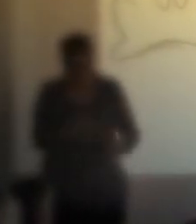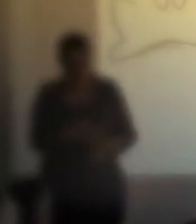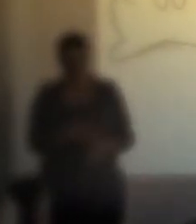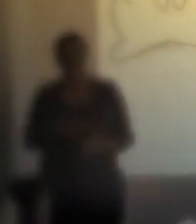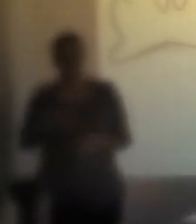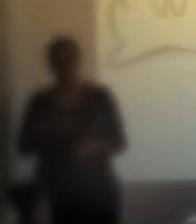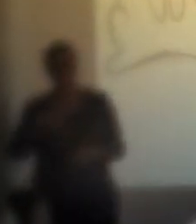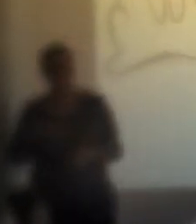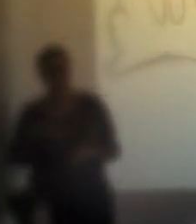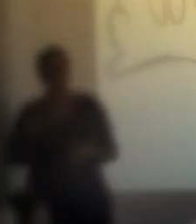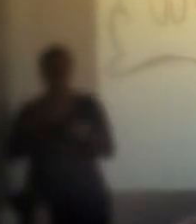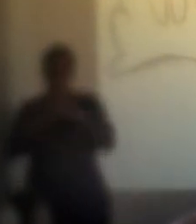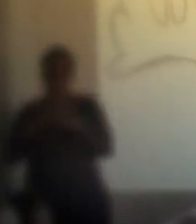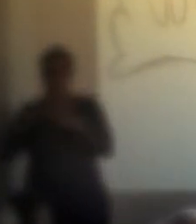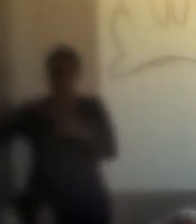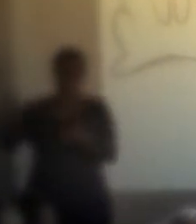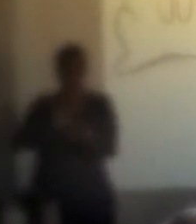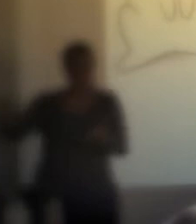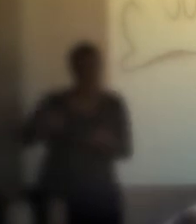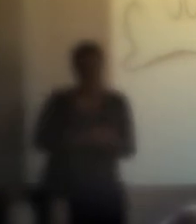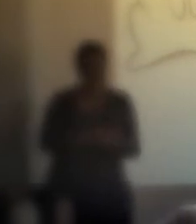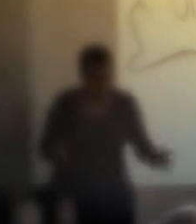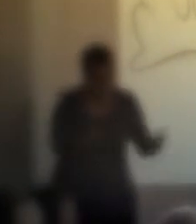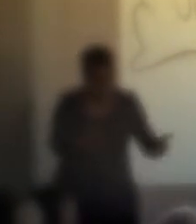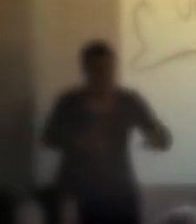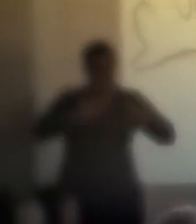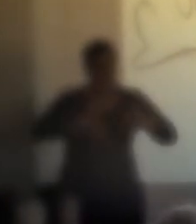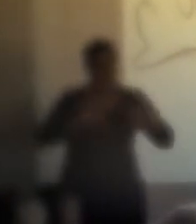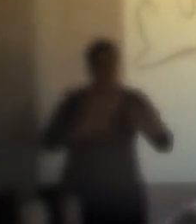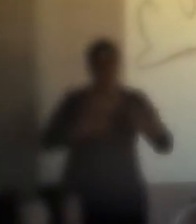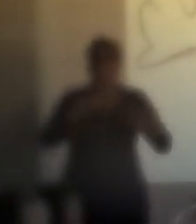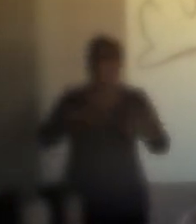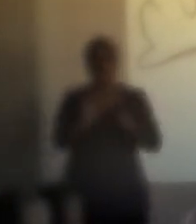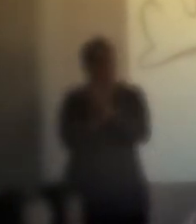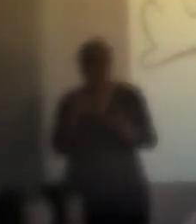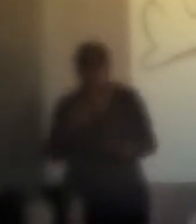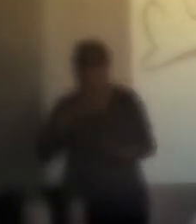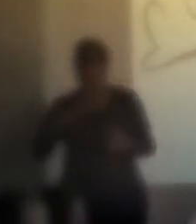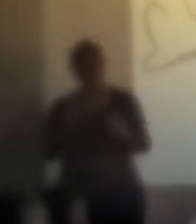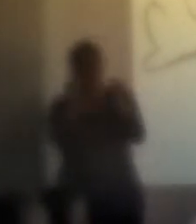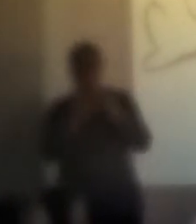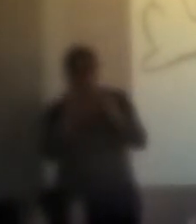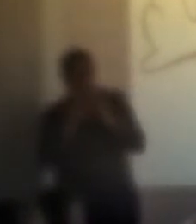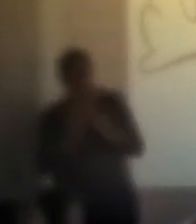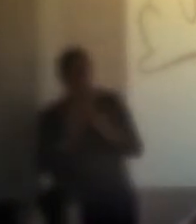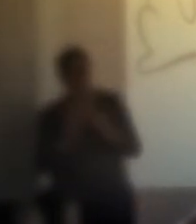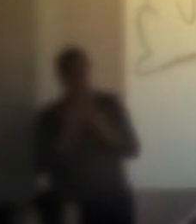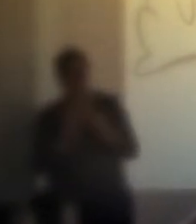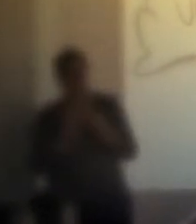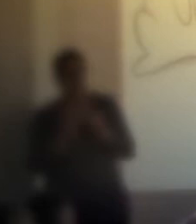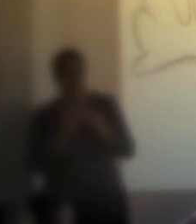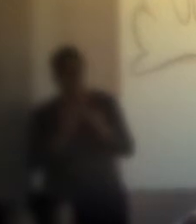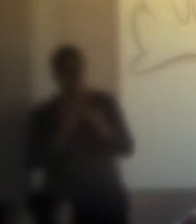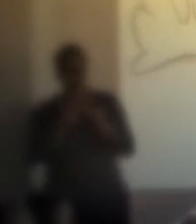keep the damn thing going, when you don't need skills or training or anything that we